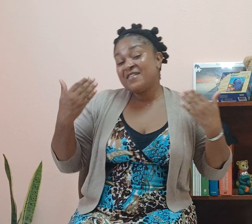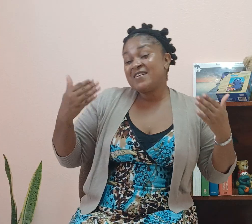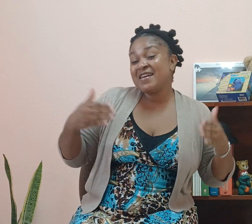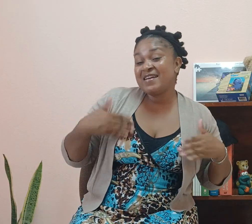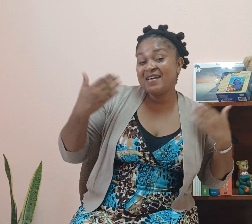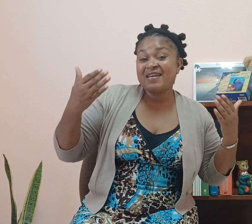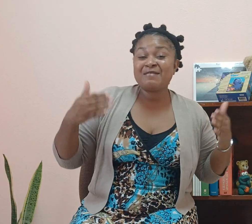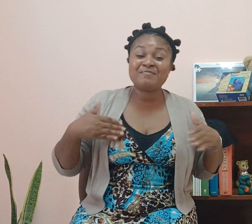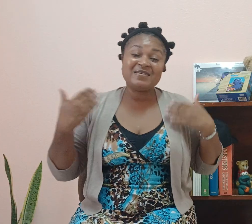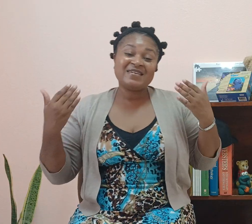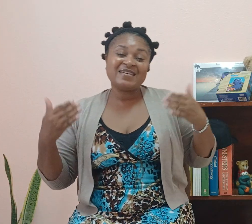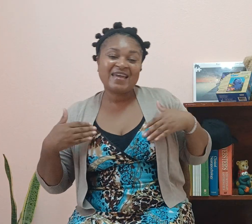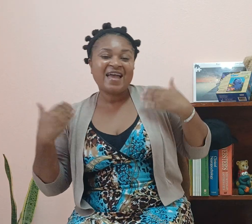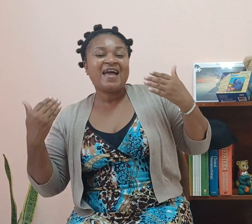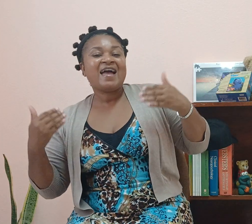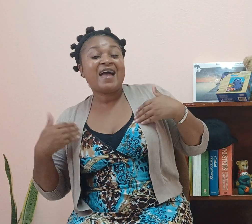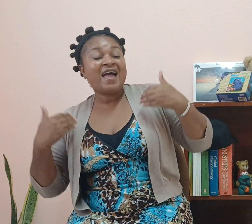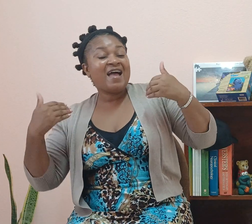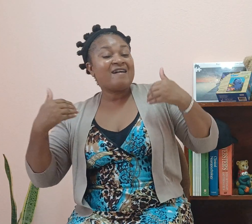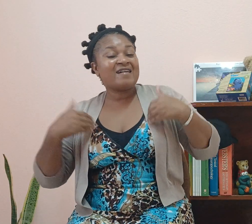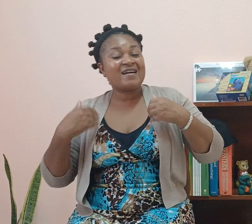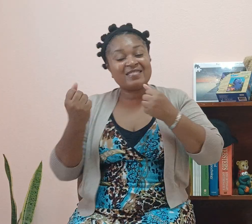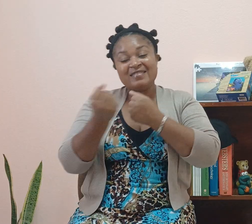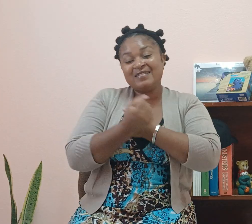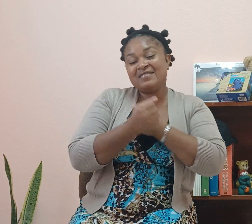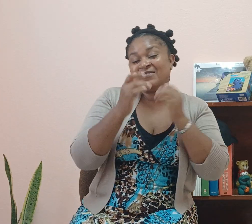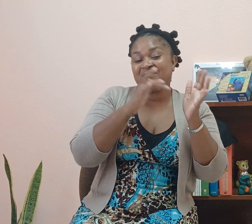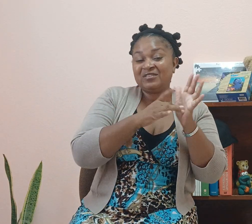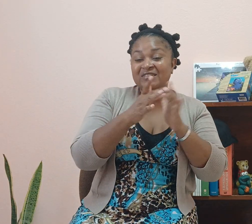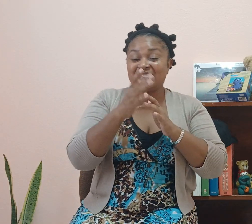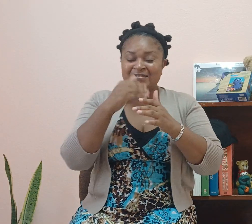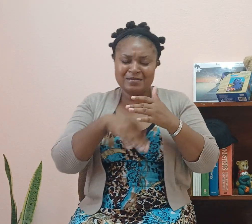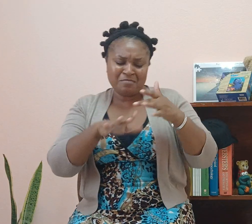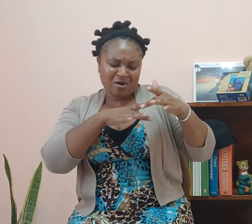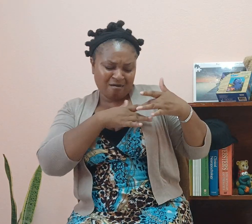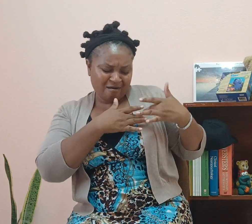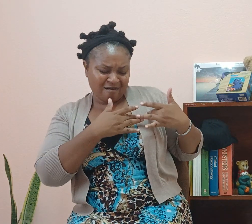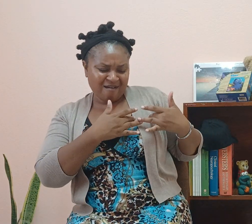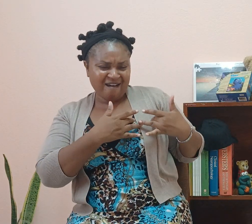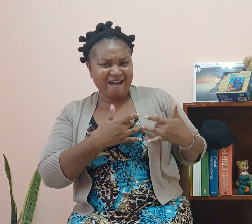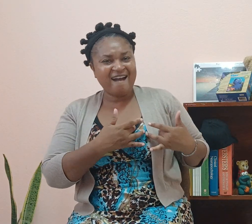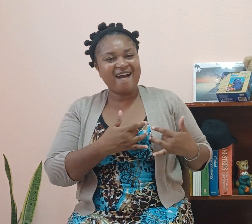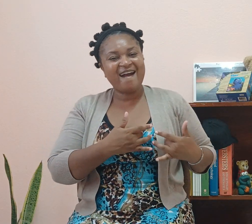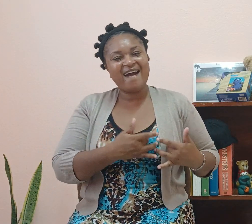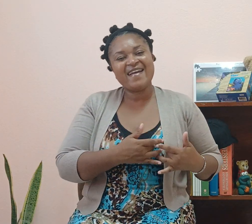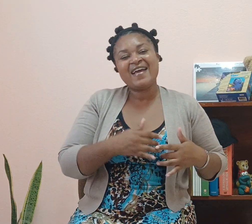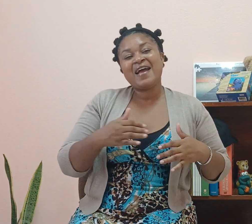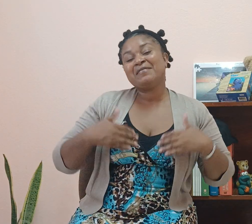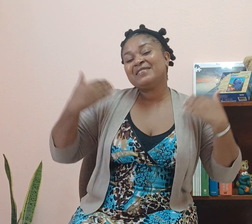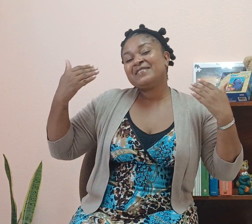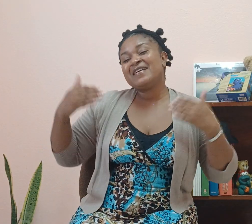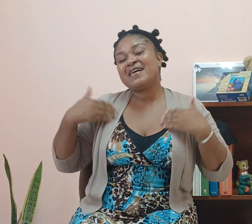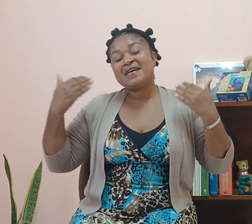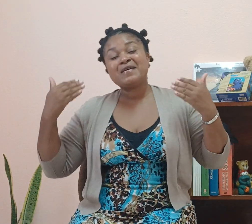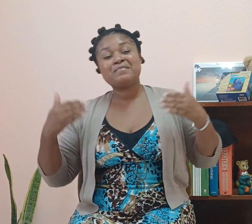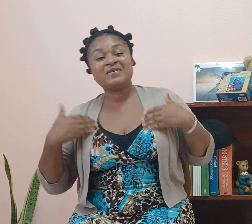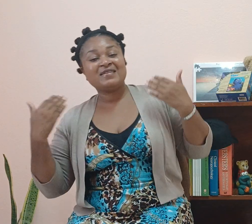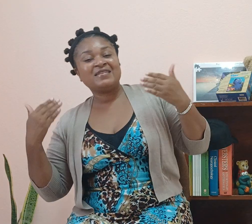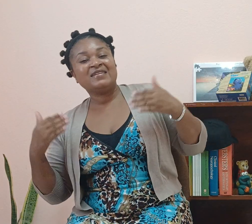very happy. I've got the love of Jesus in my heart, and I'm so happy,